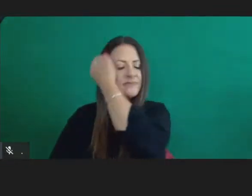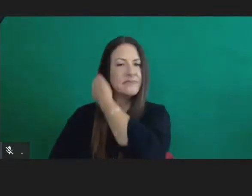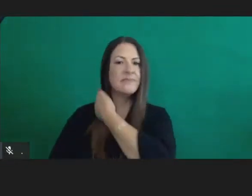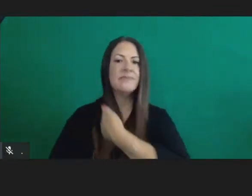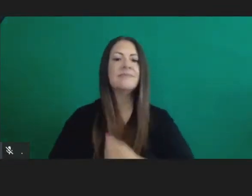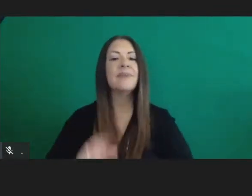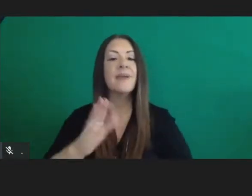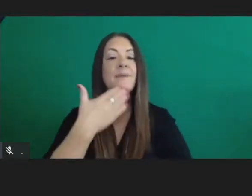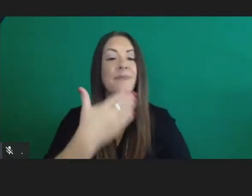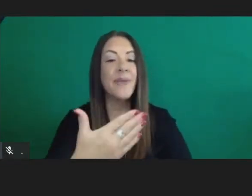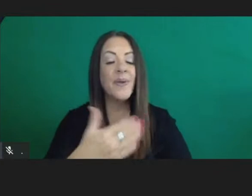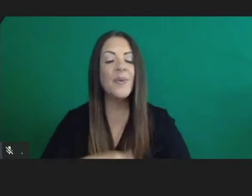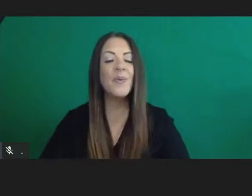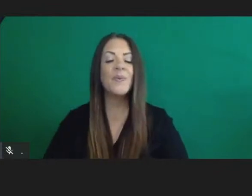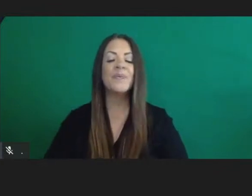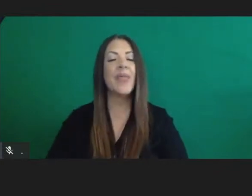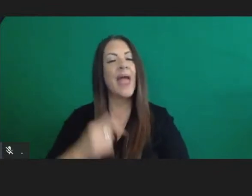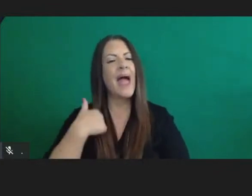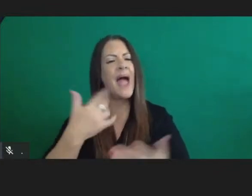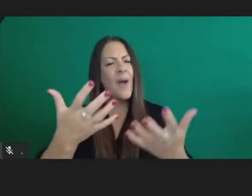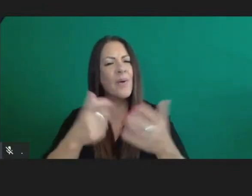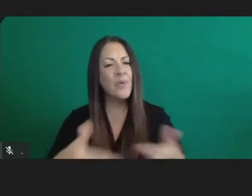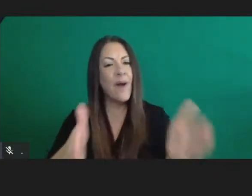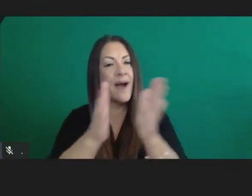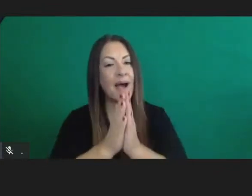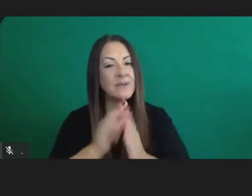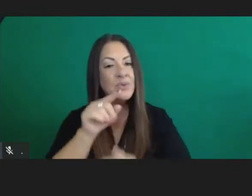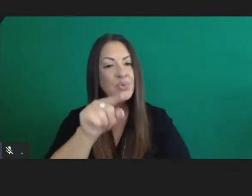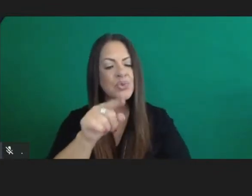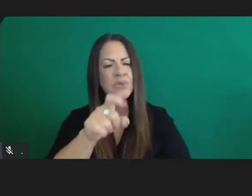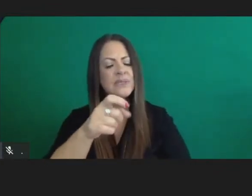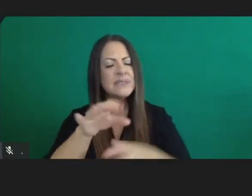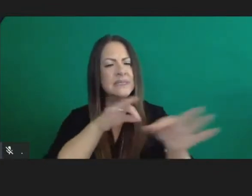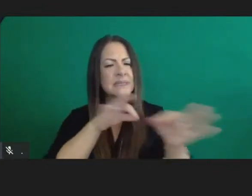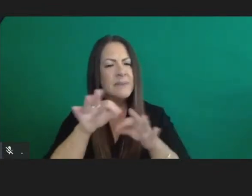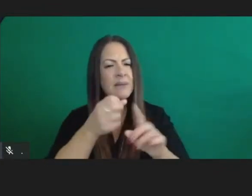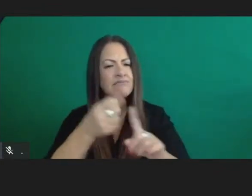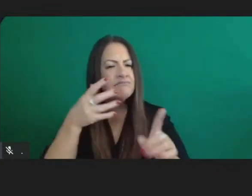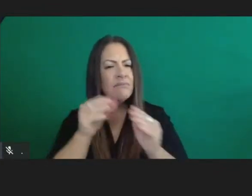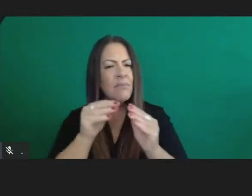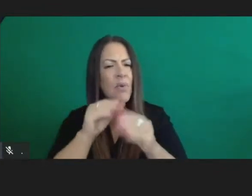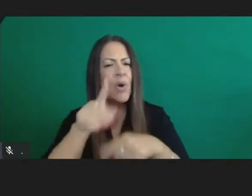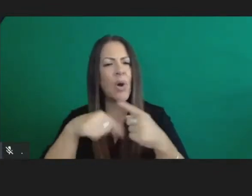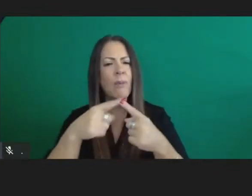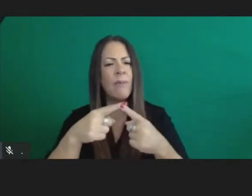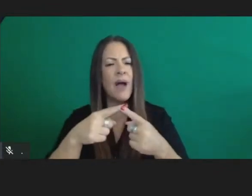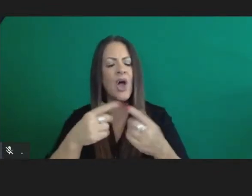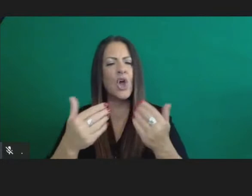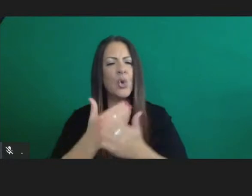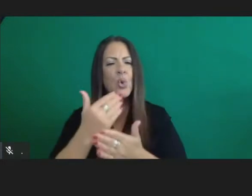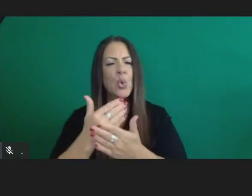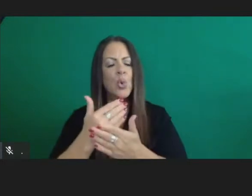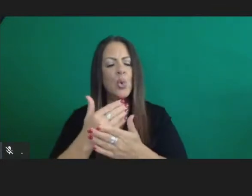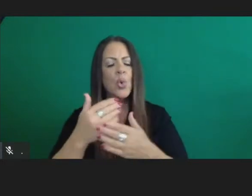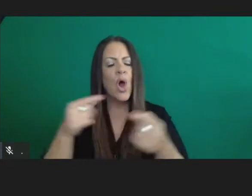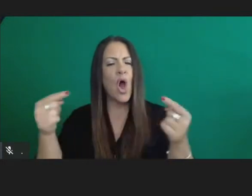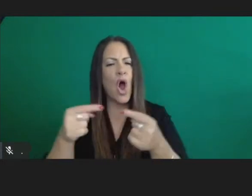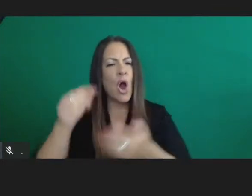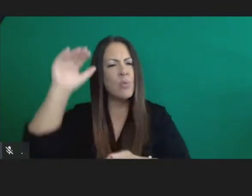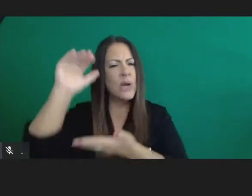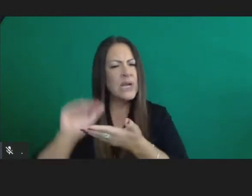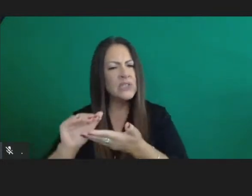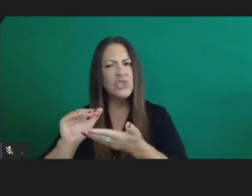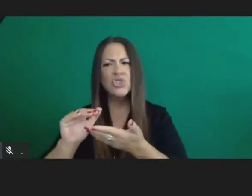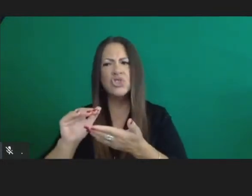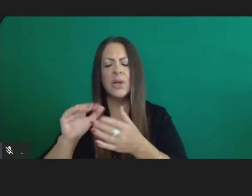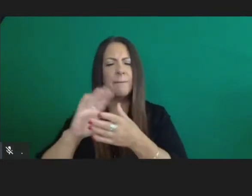Thank you, Secretary Ghaly. I wanted to ask if you could speak a little bit more about this new harm reduction messaging we're hearing from the